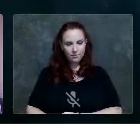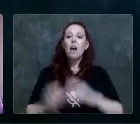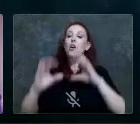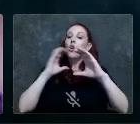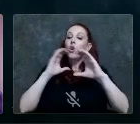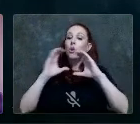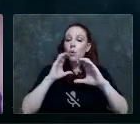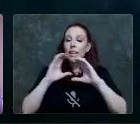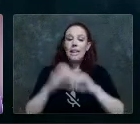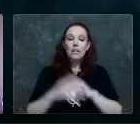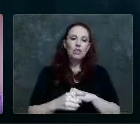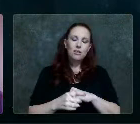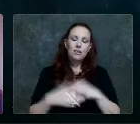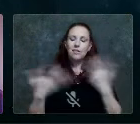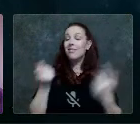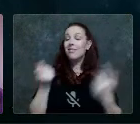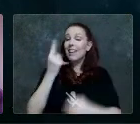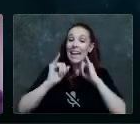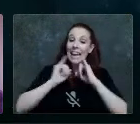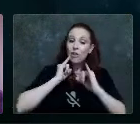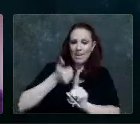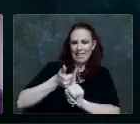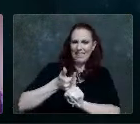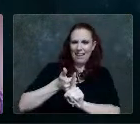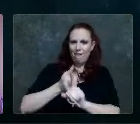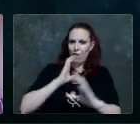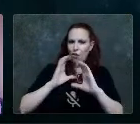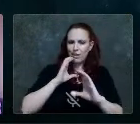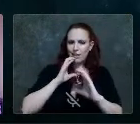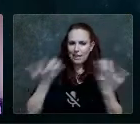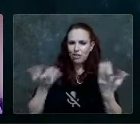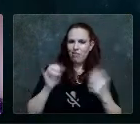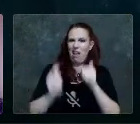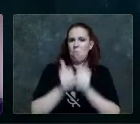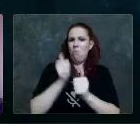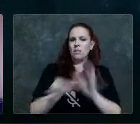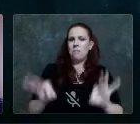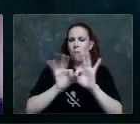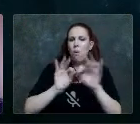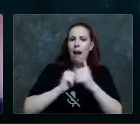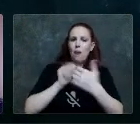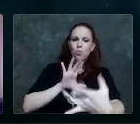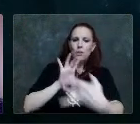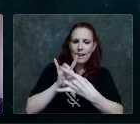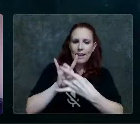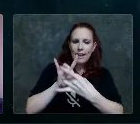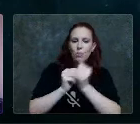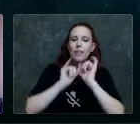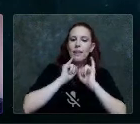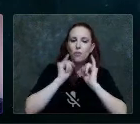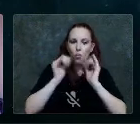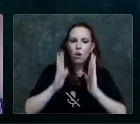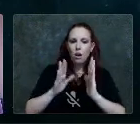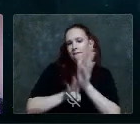Communication, look, interviews are a conversation. So communication is one of the most important ways that we connect with interviewers and form that relationship.